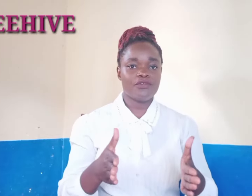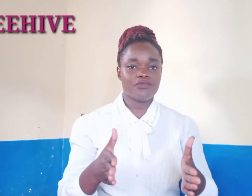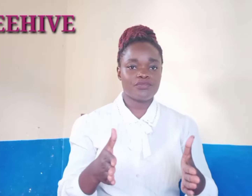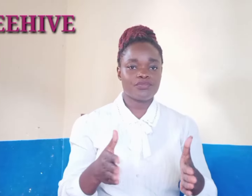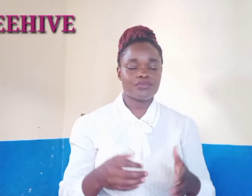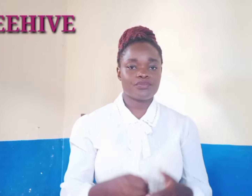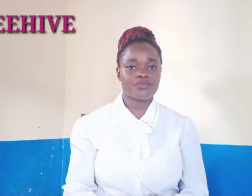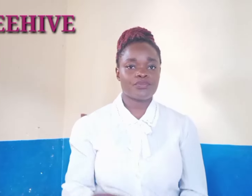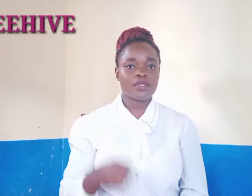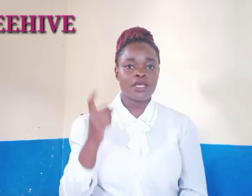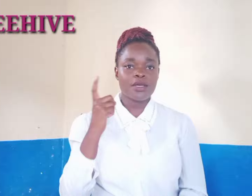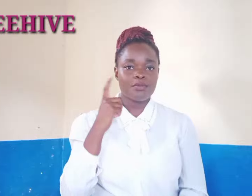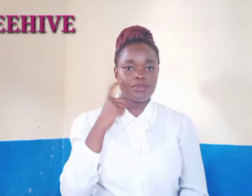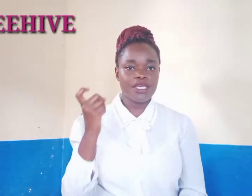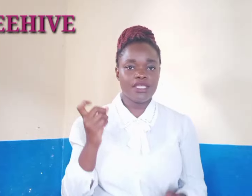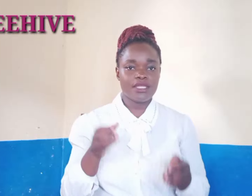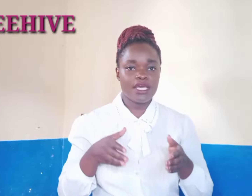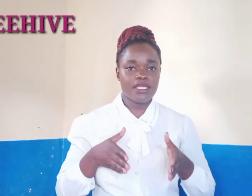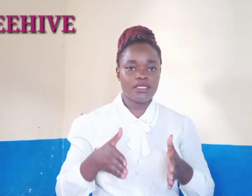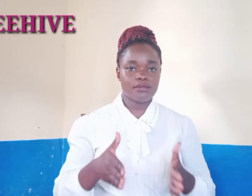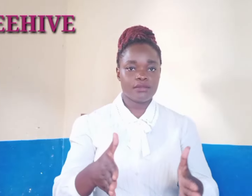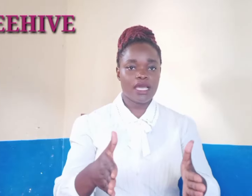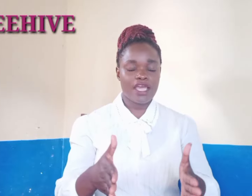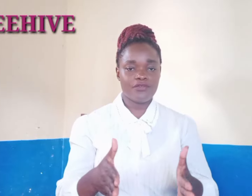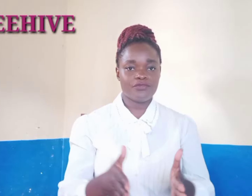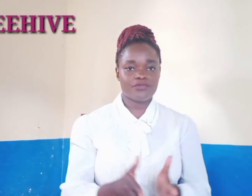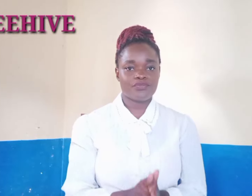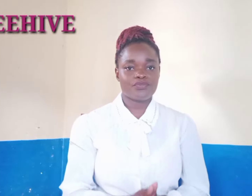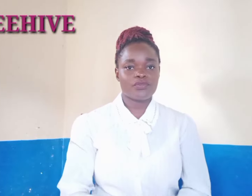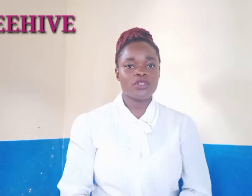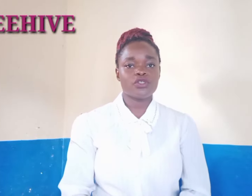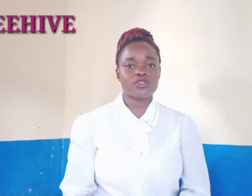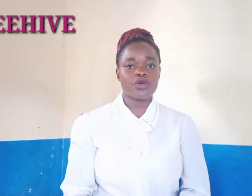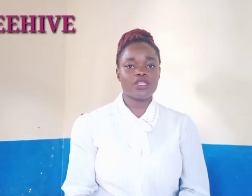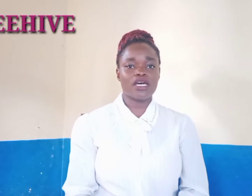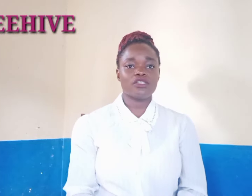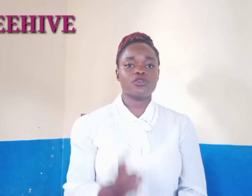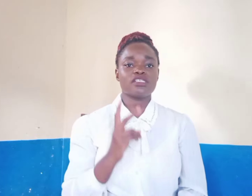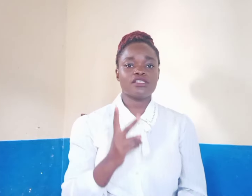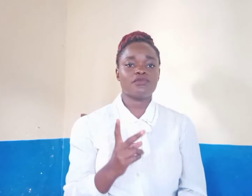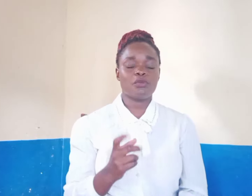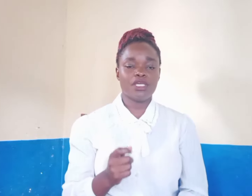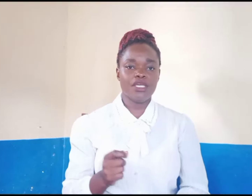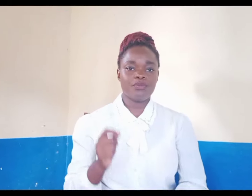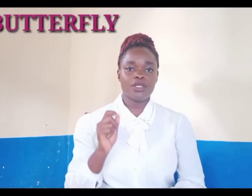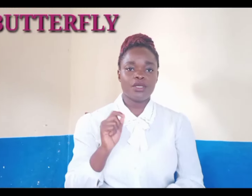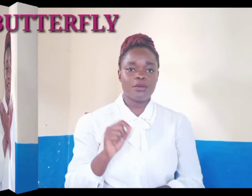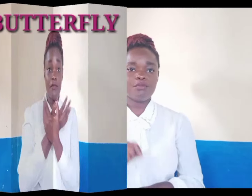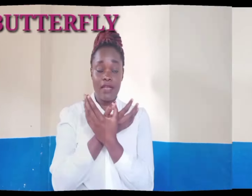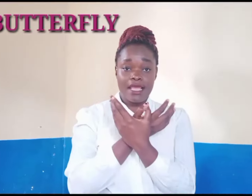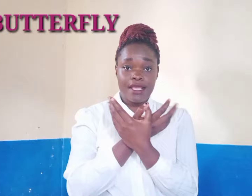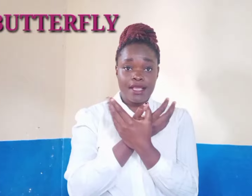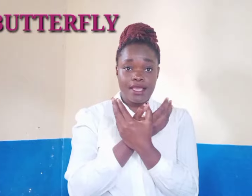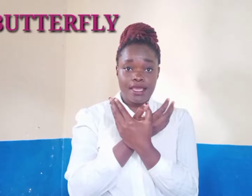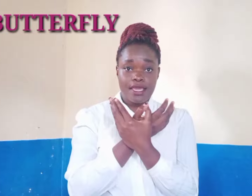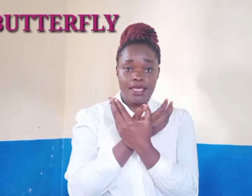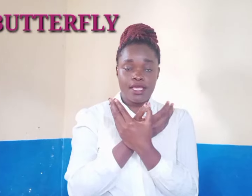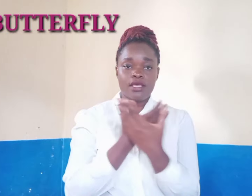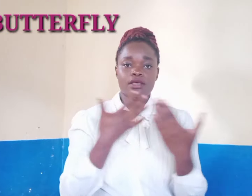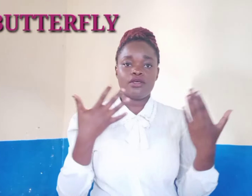Beehive. B, then hive. So there are two signs for B. Butterfly.